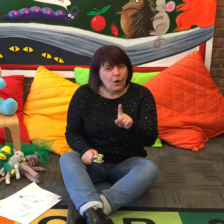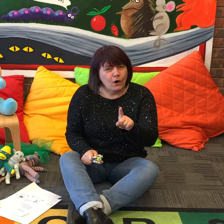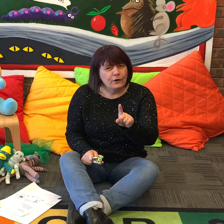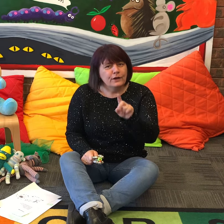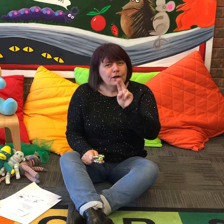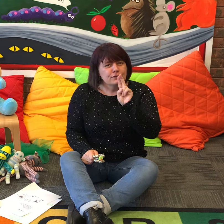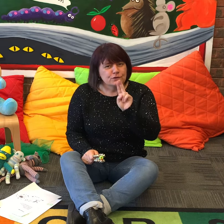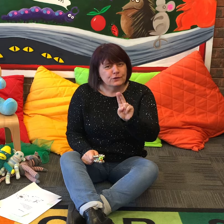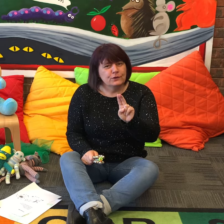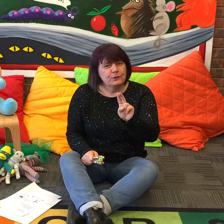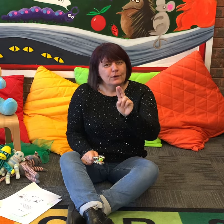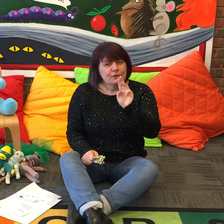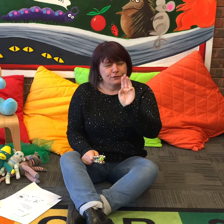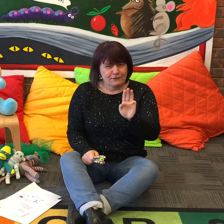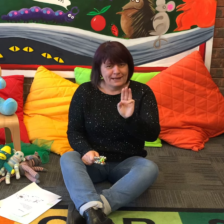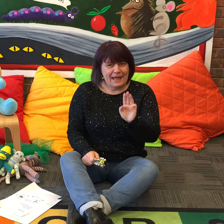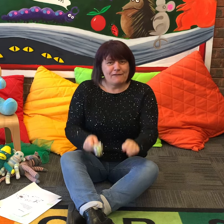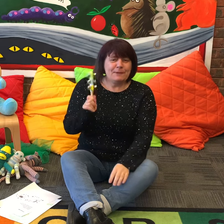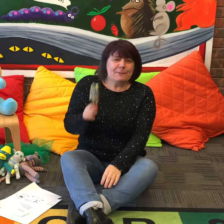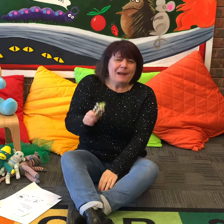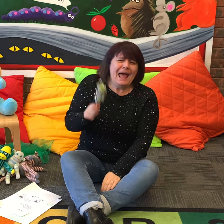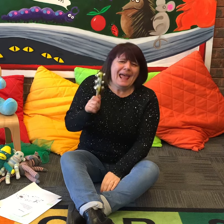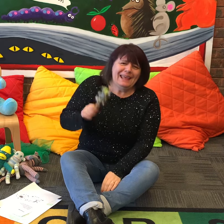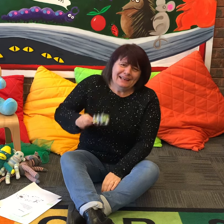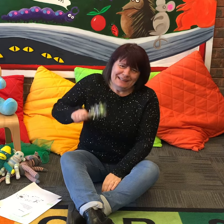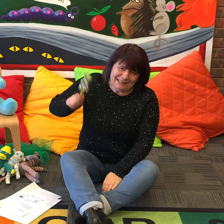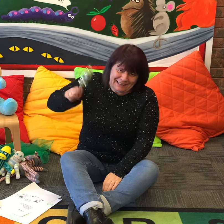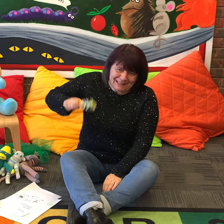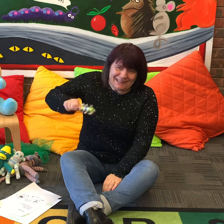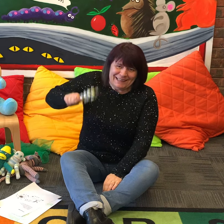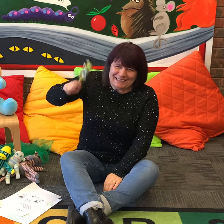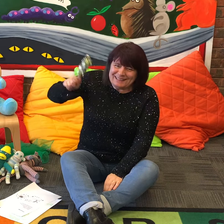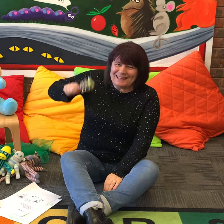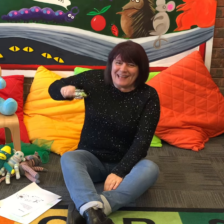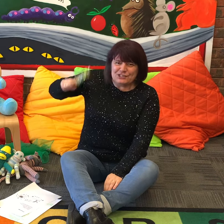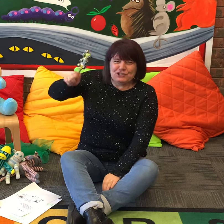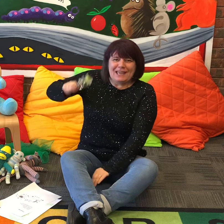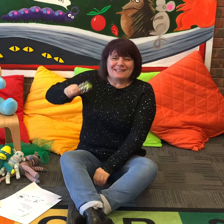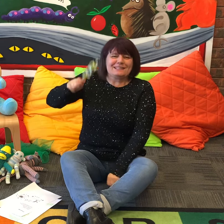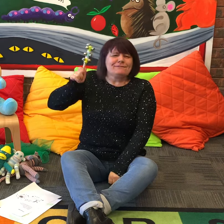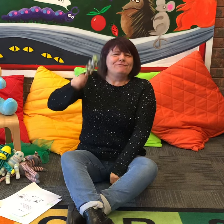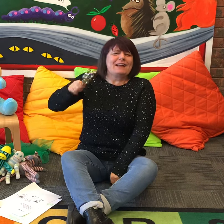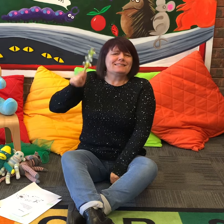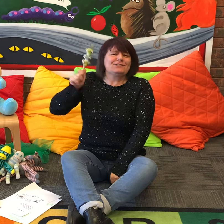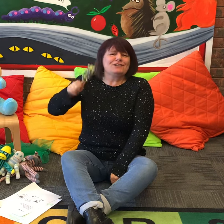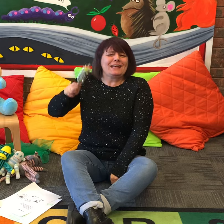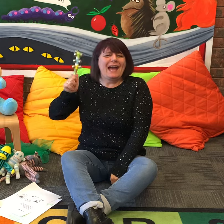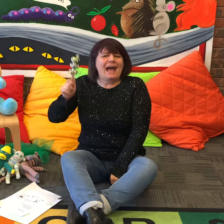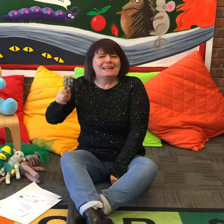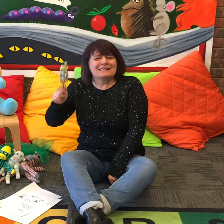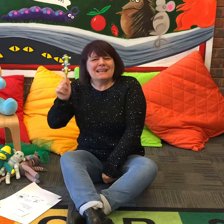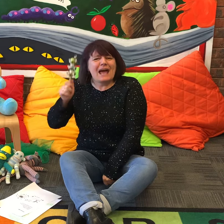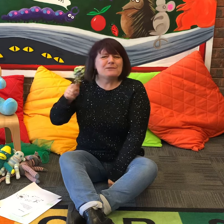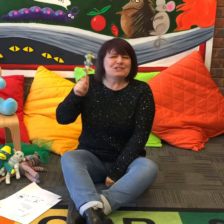One, two, three. Everybody play! Yes, shake as fast as you can, as loud as you